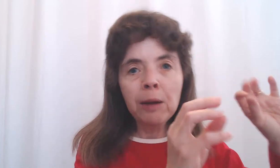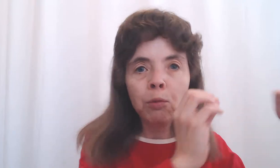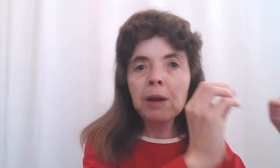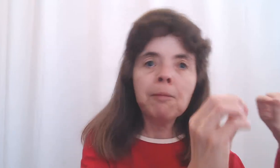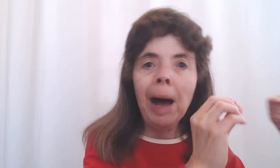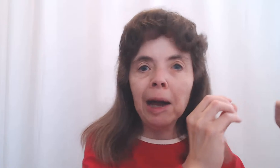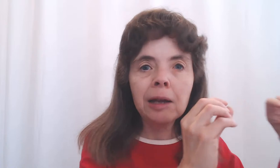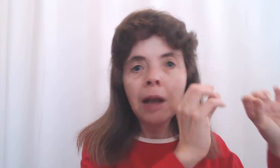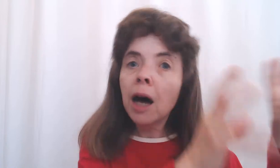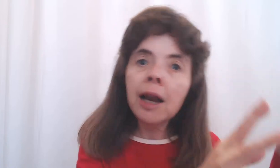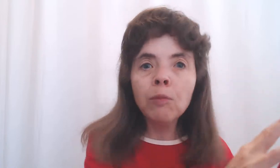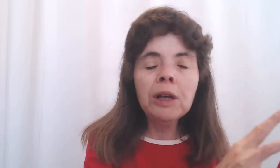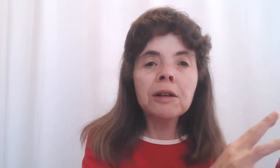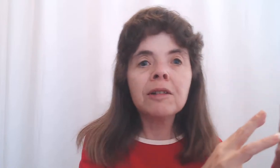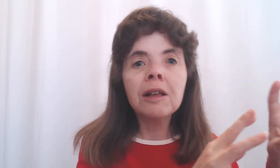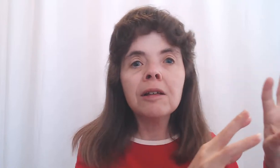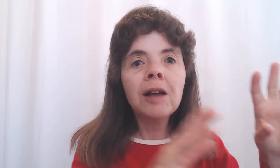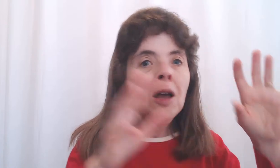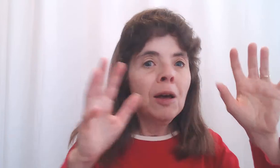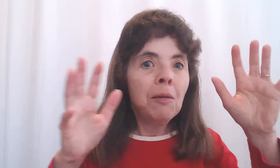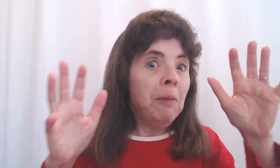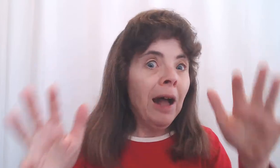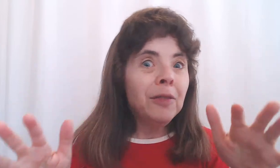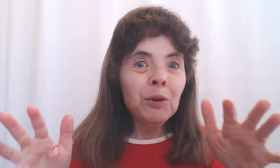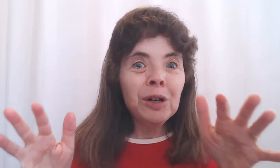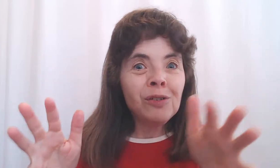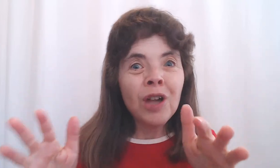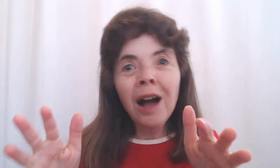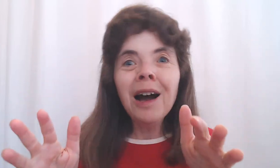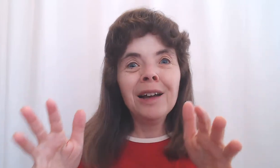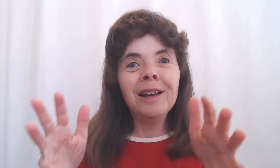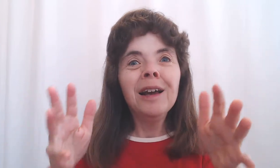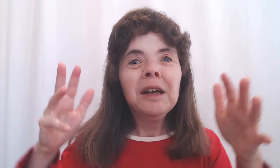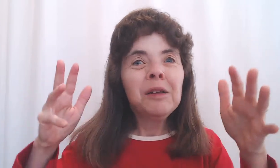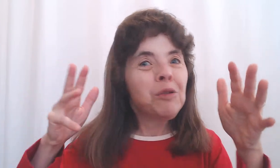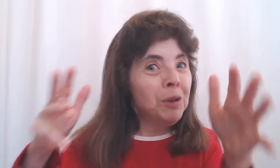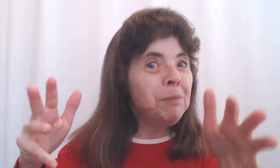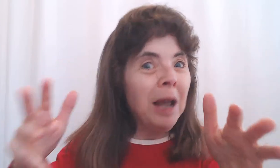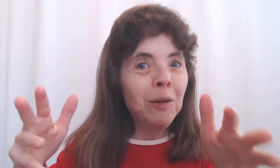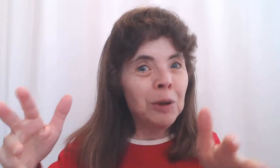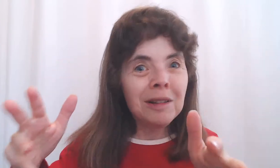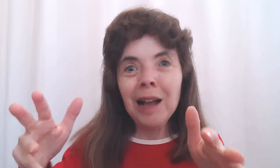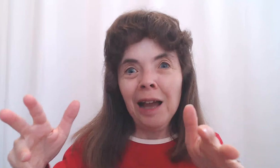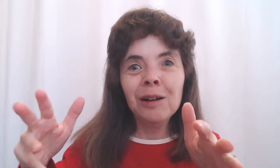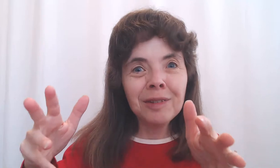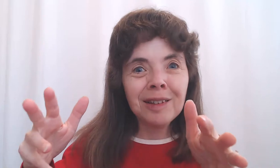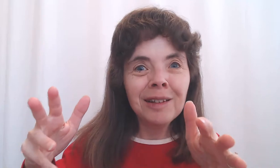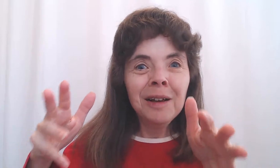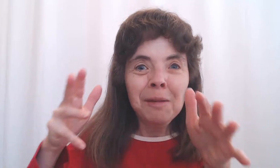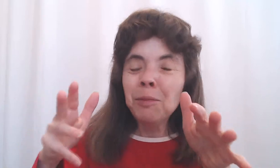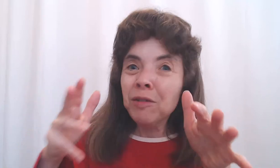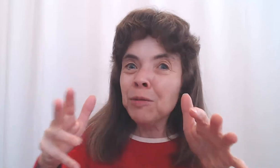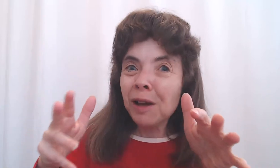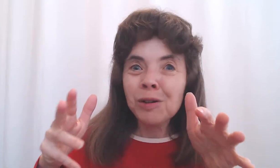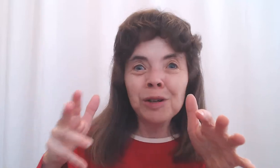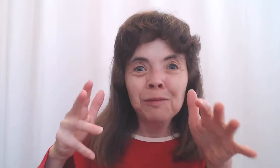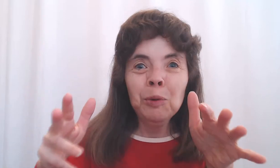well, they were written by non-eyewitnesses, Matthew and John should be eyewitness accounts of the resurrection if you